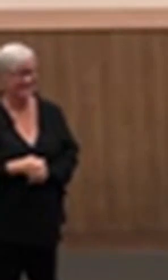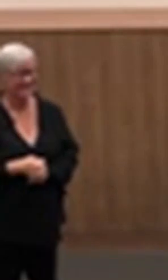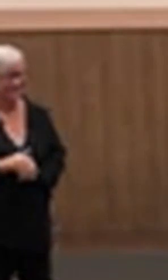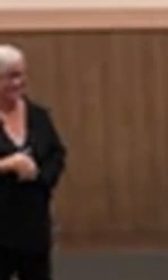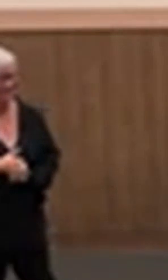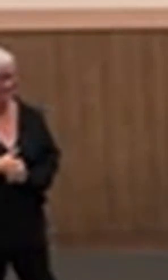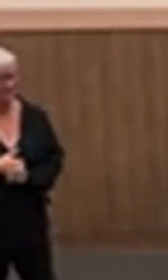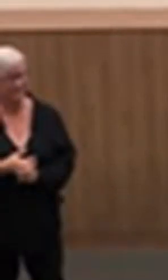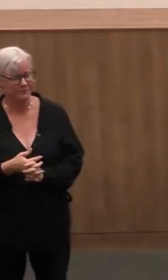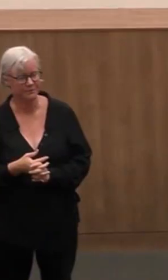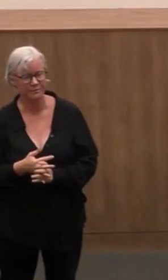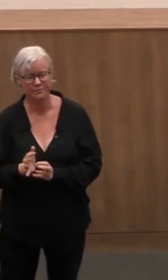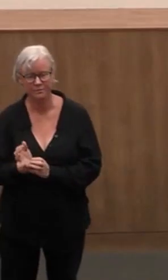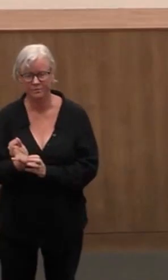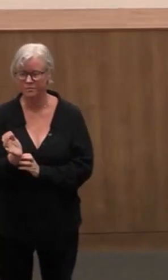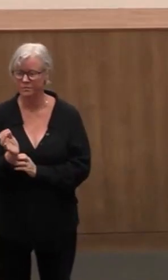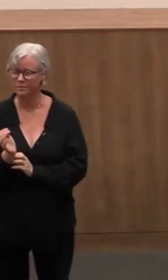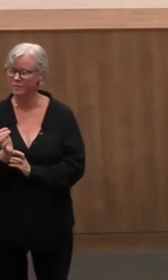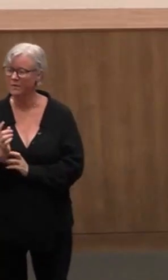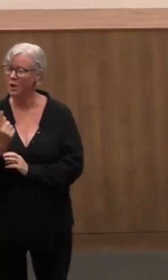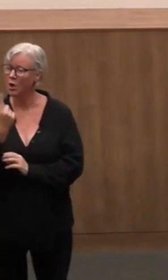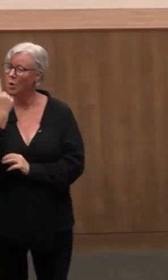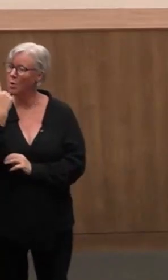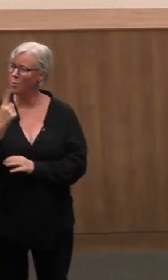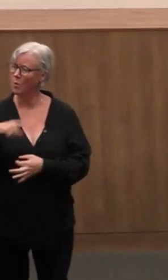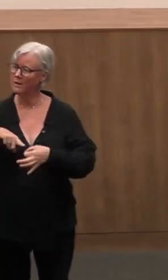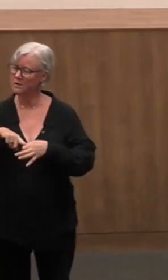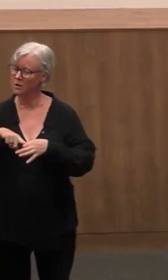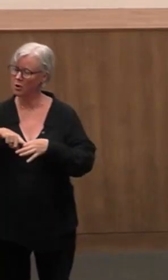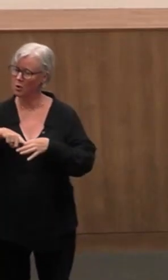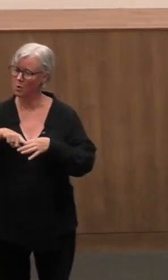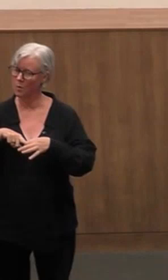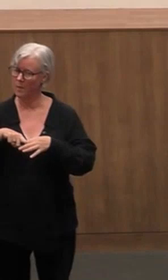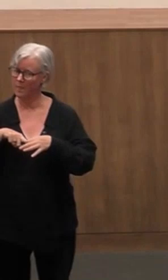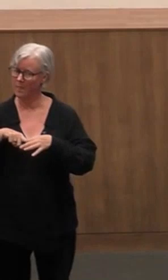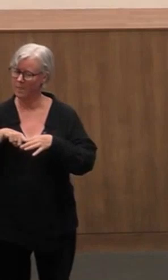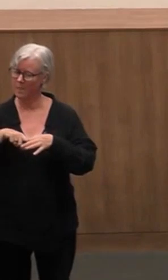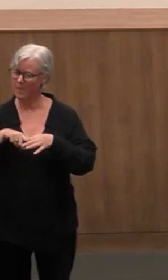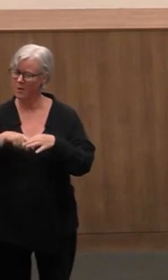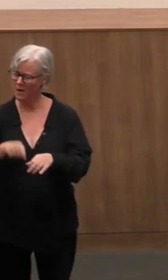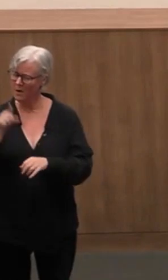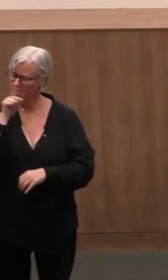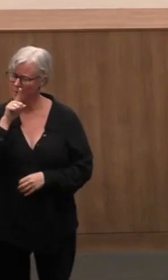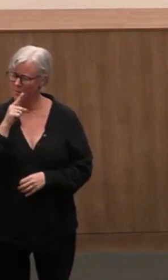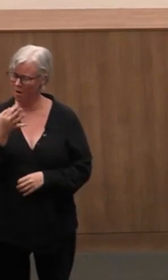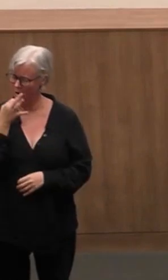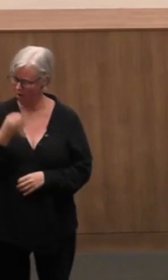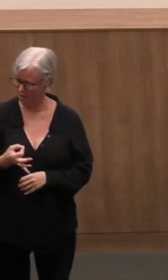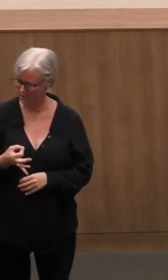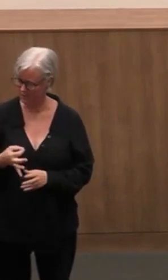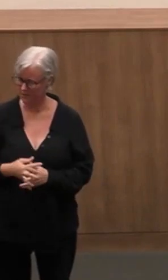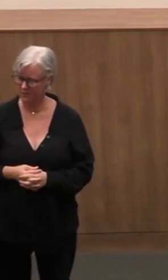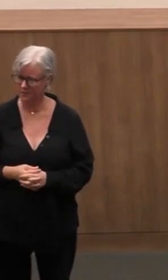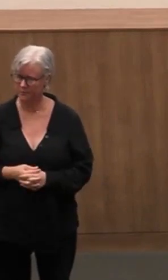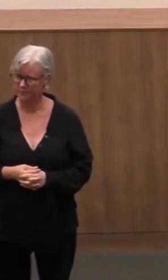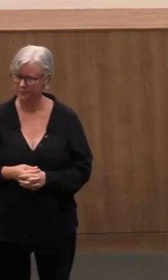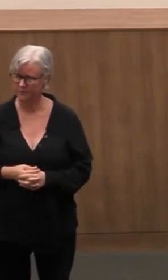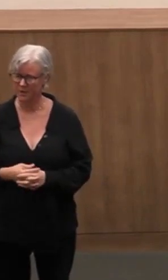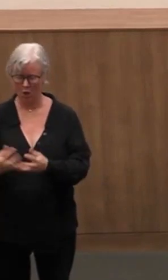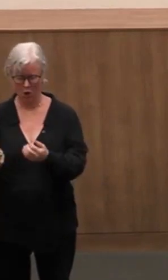the first questions that a lot of people ask when we talk about supported decision making is, well, what is the role of